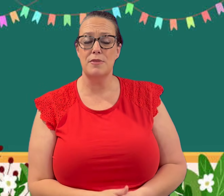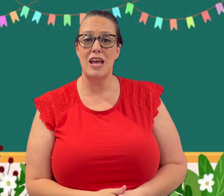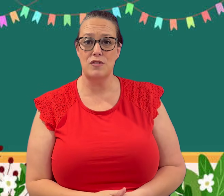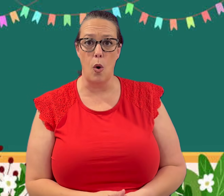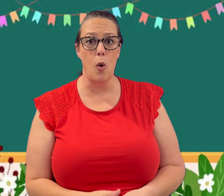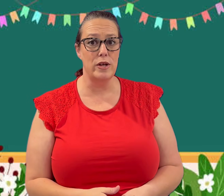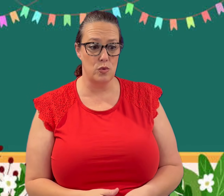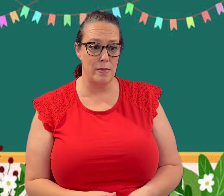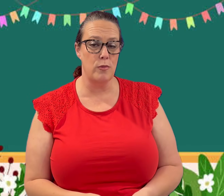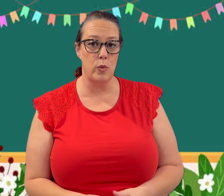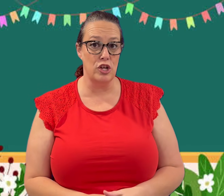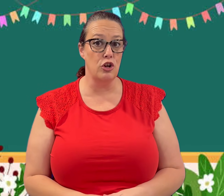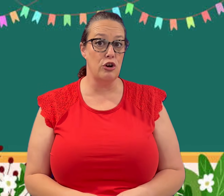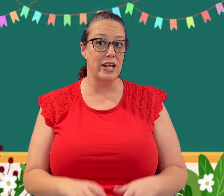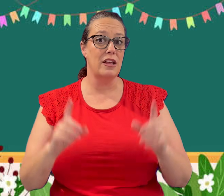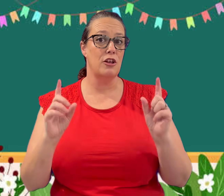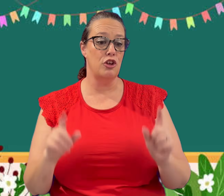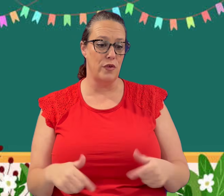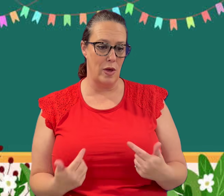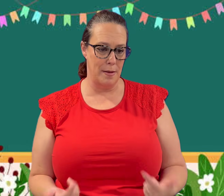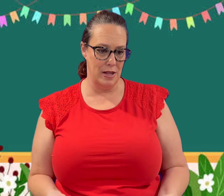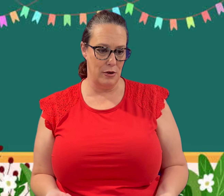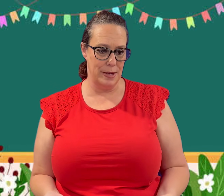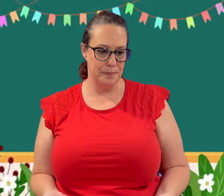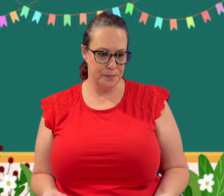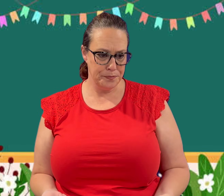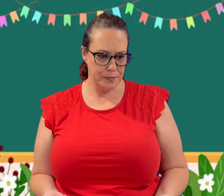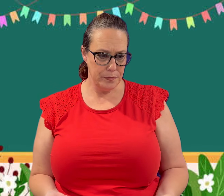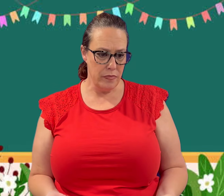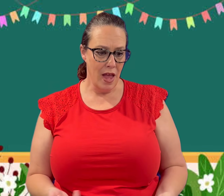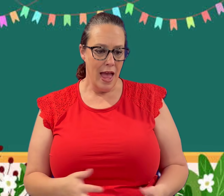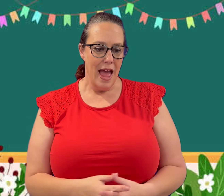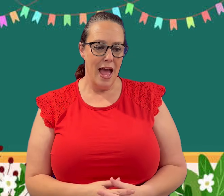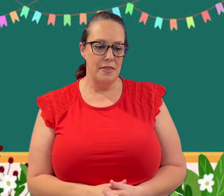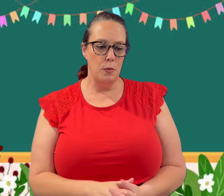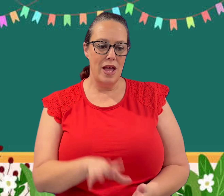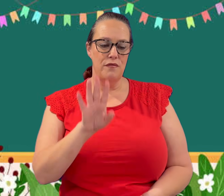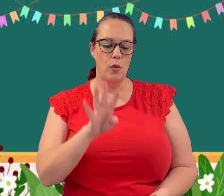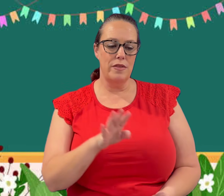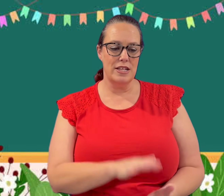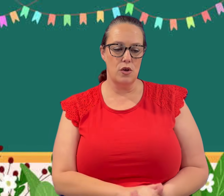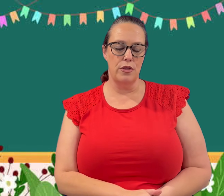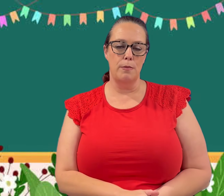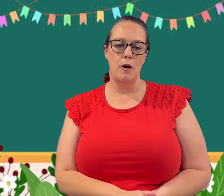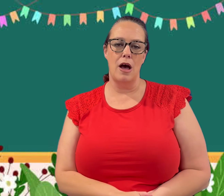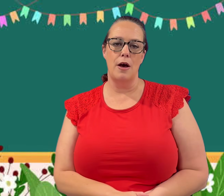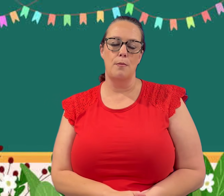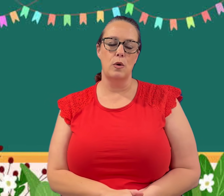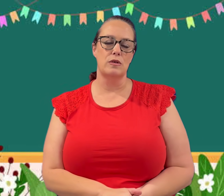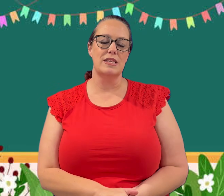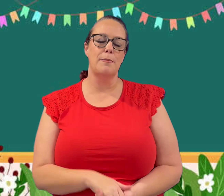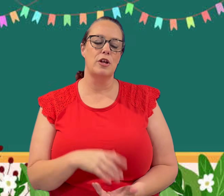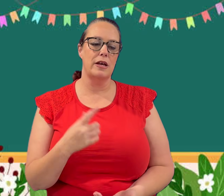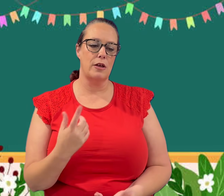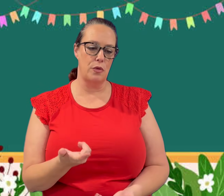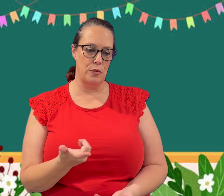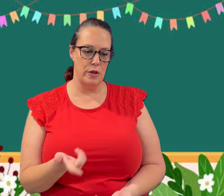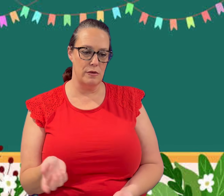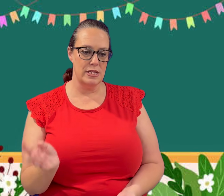have to always remember when you're learning your vocabulary. And then we have 4 things called the modals, and I'm going to go through those.